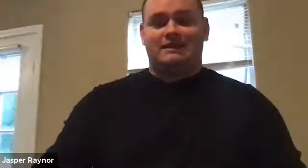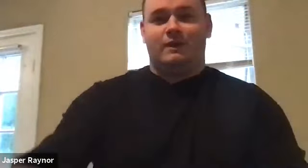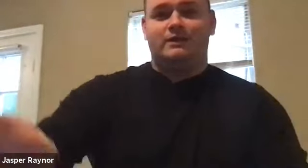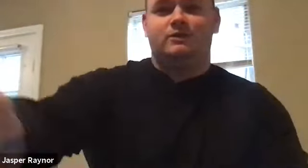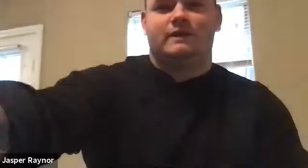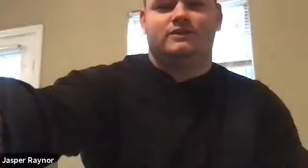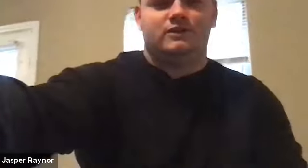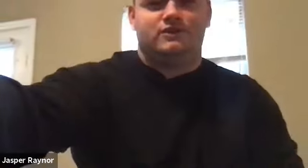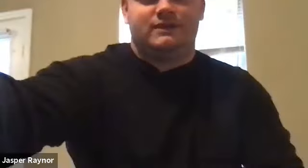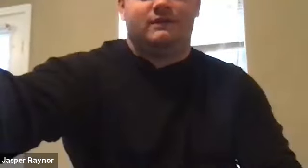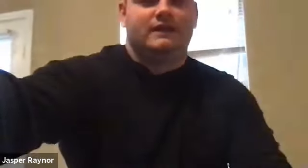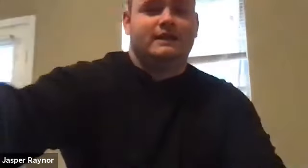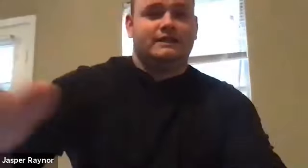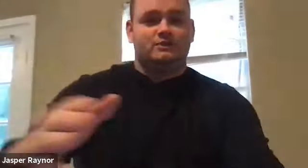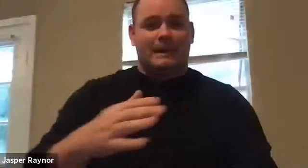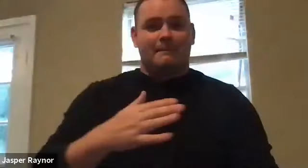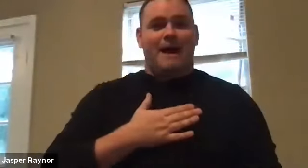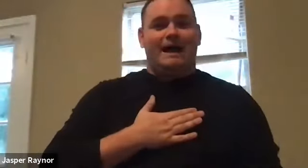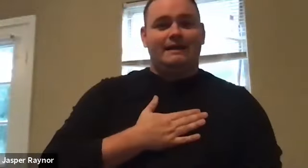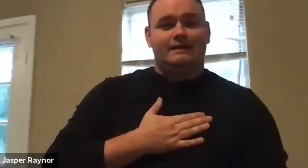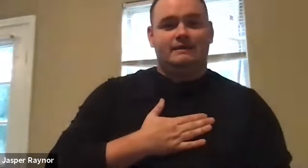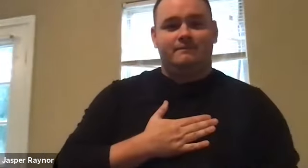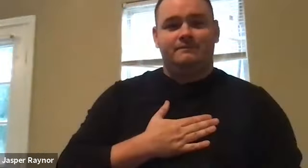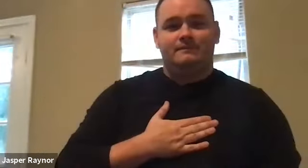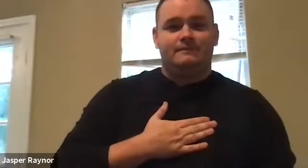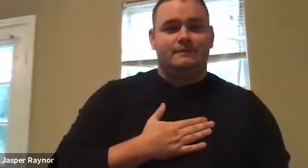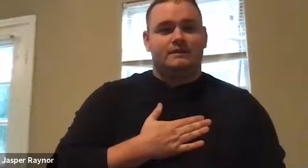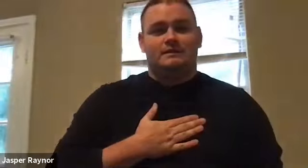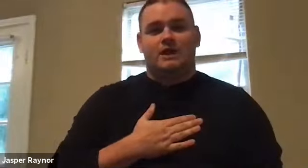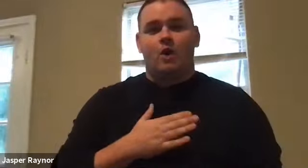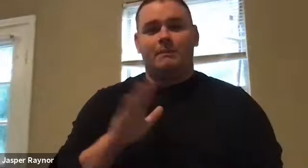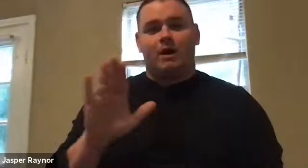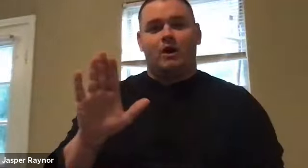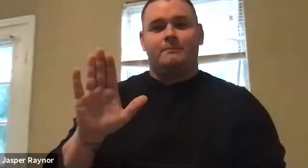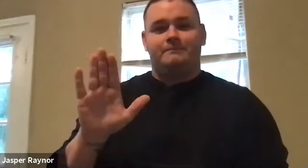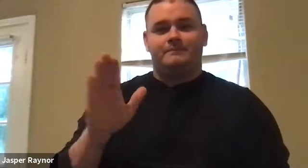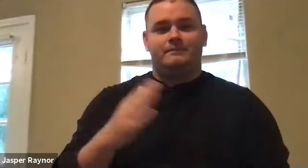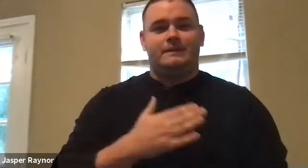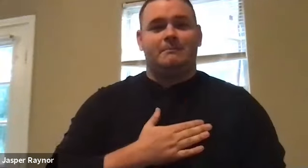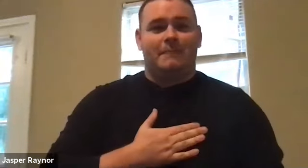the way you introduce yourself is you say my, there's an open palm,